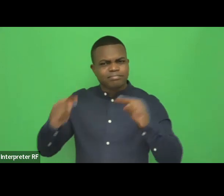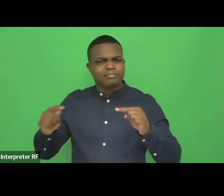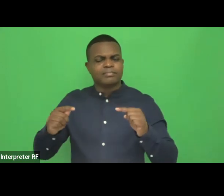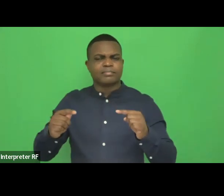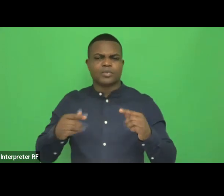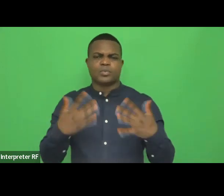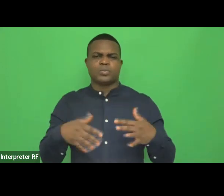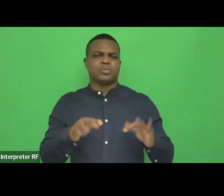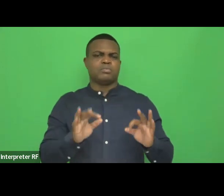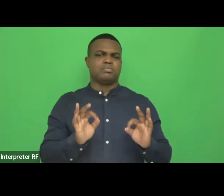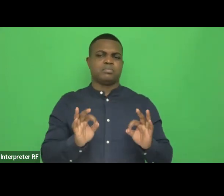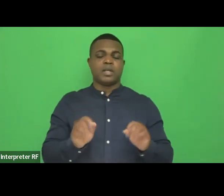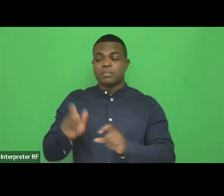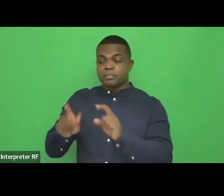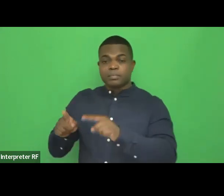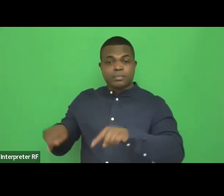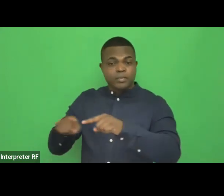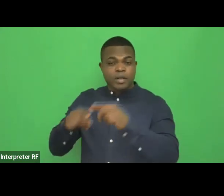reading. They may even get there faster.